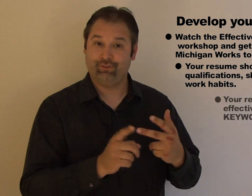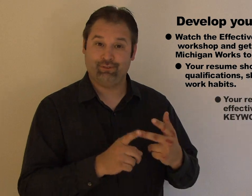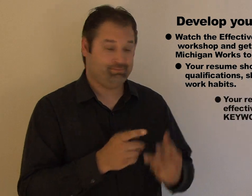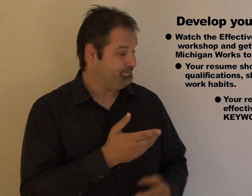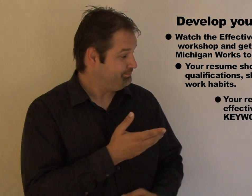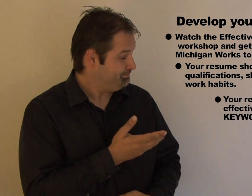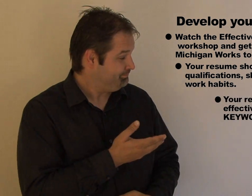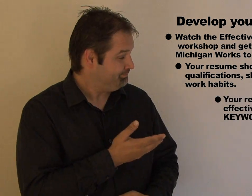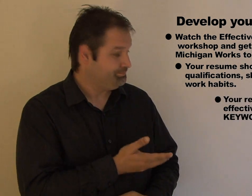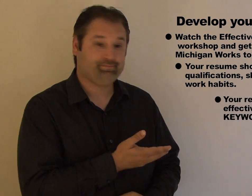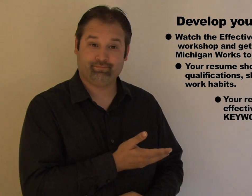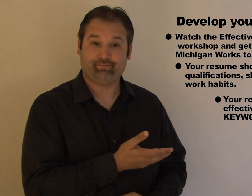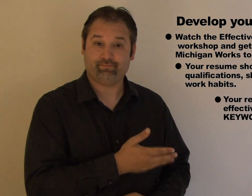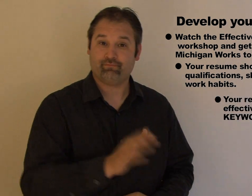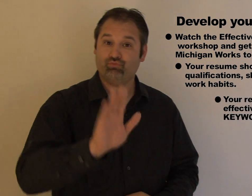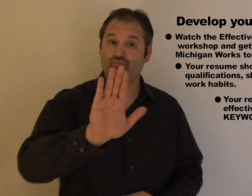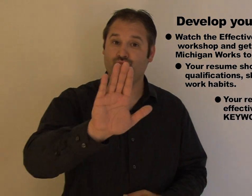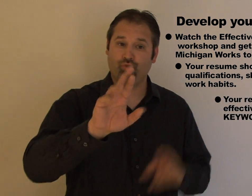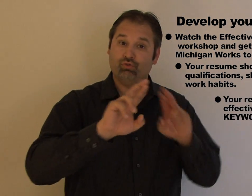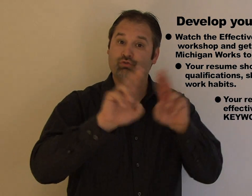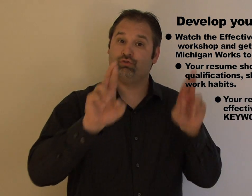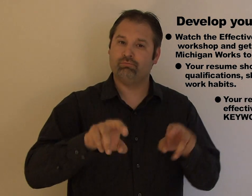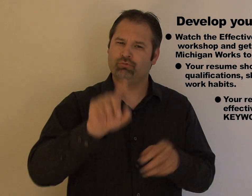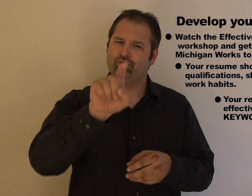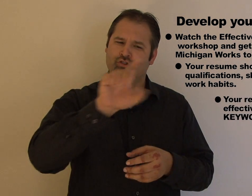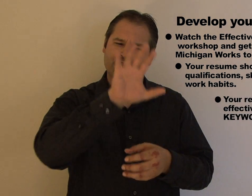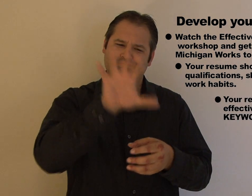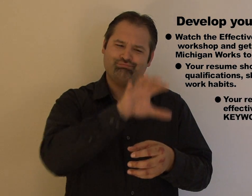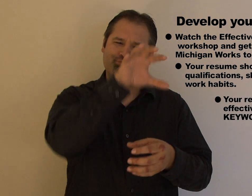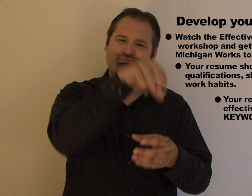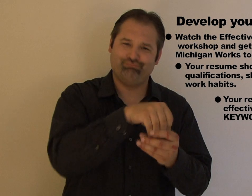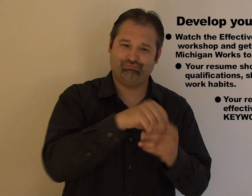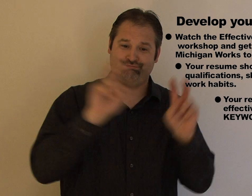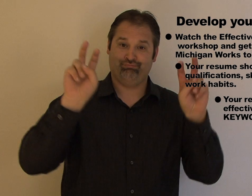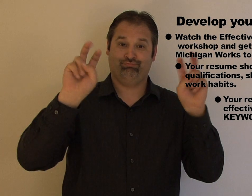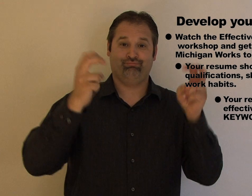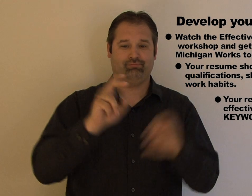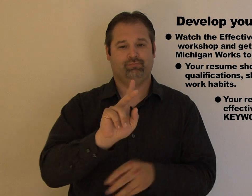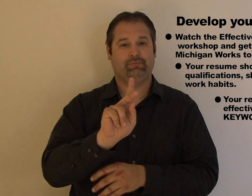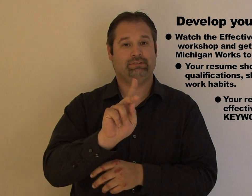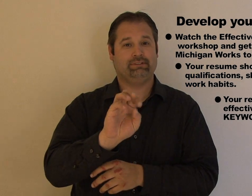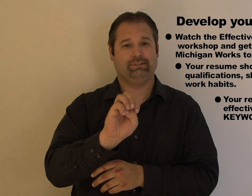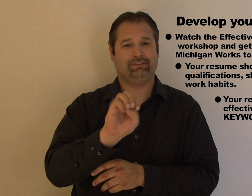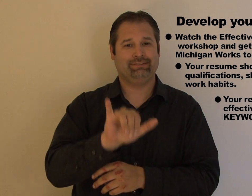And third, your resume will be more effective if it includes key words.